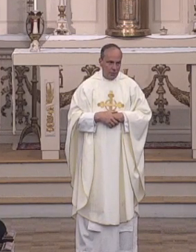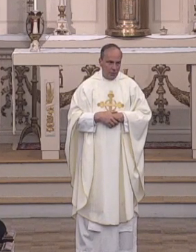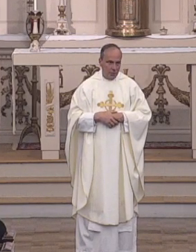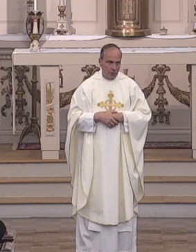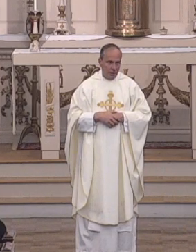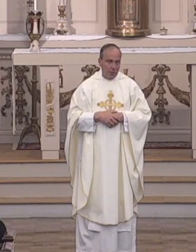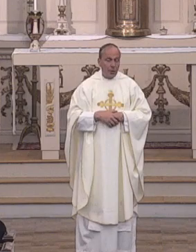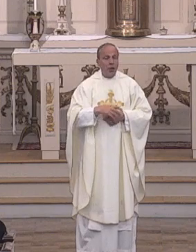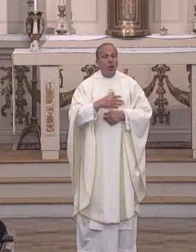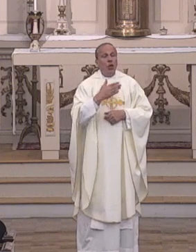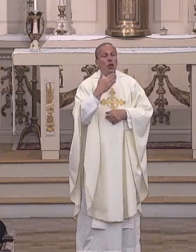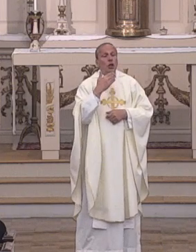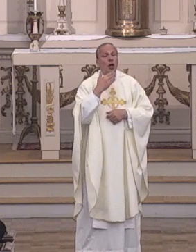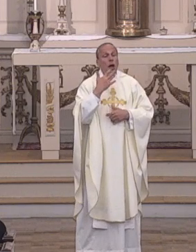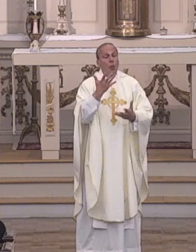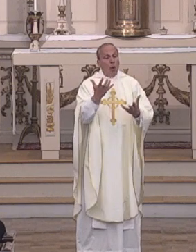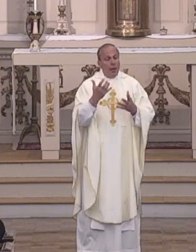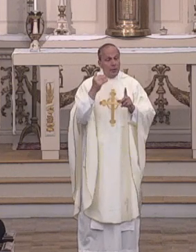Eucharist.